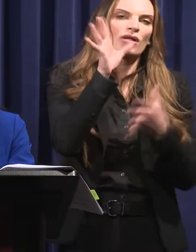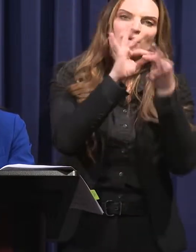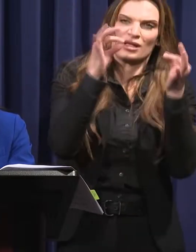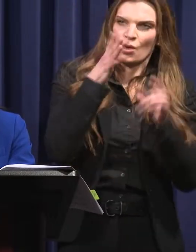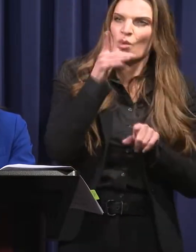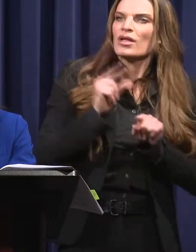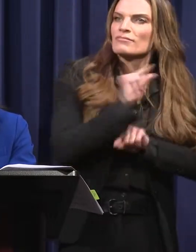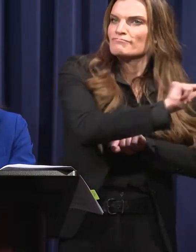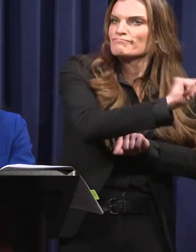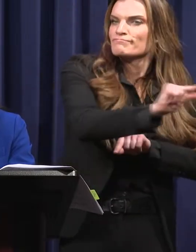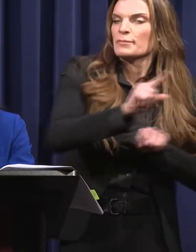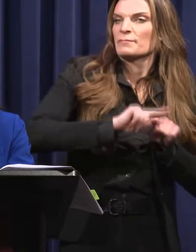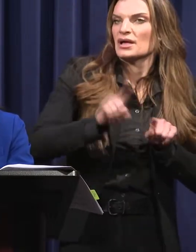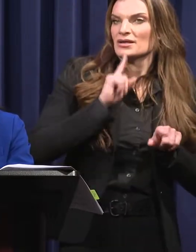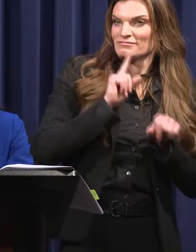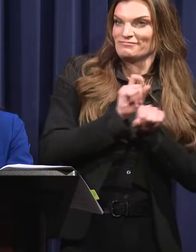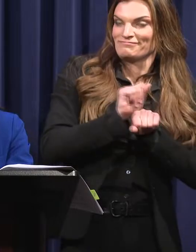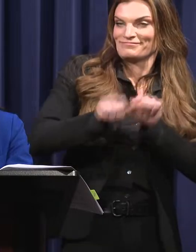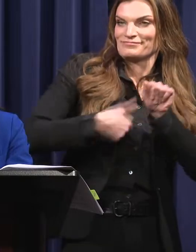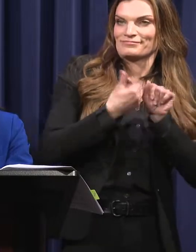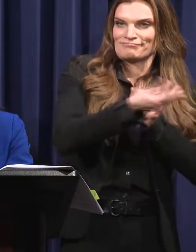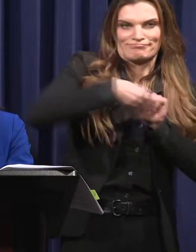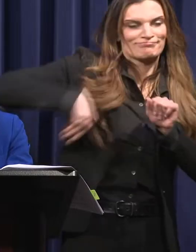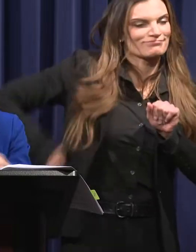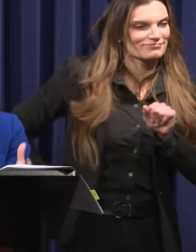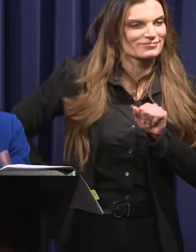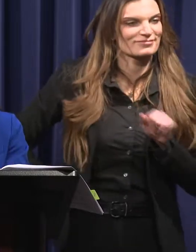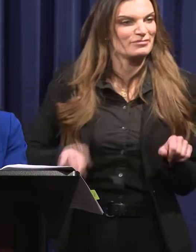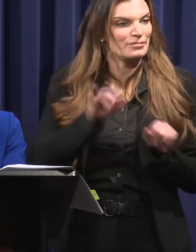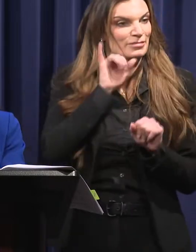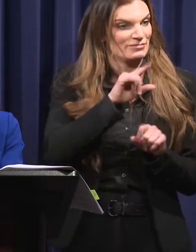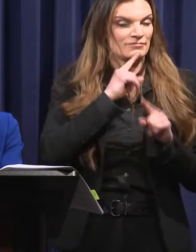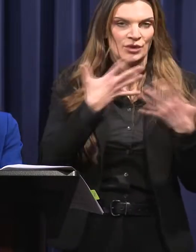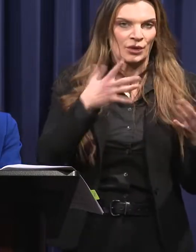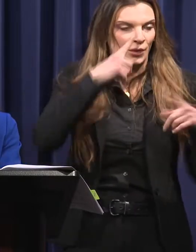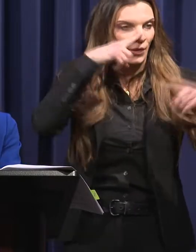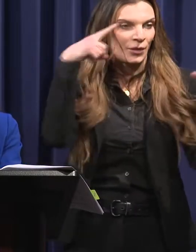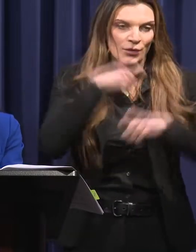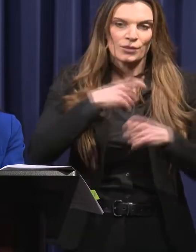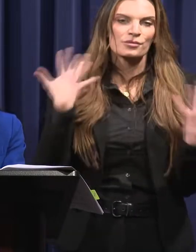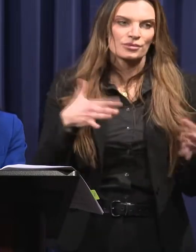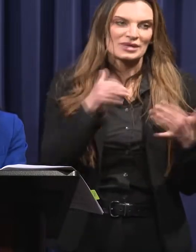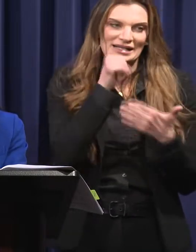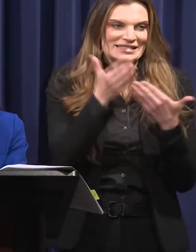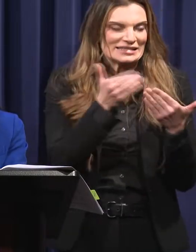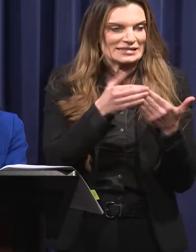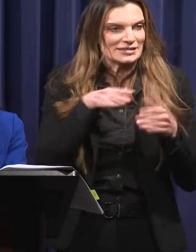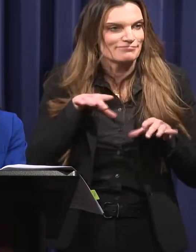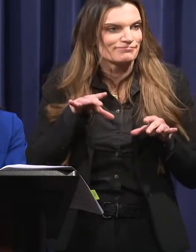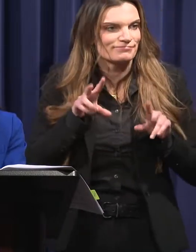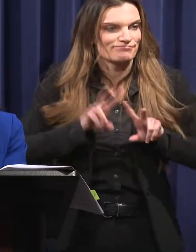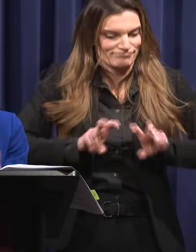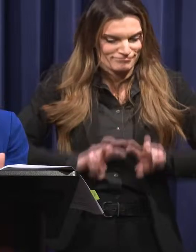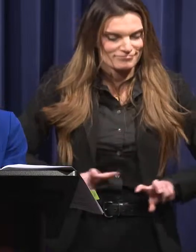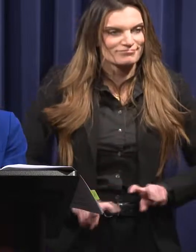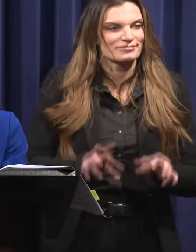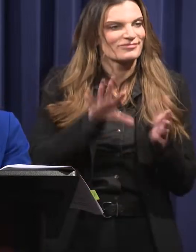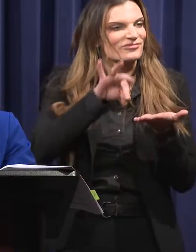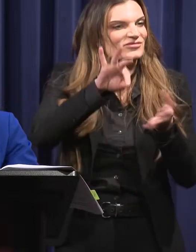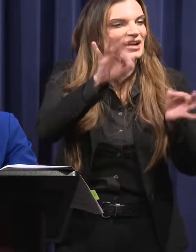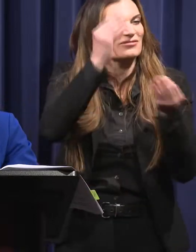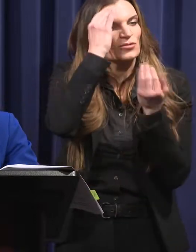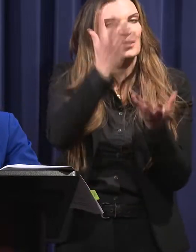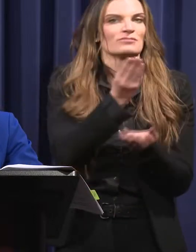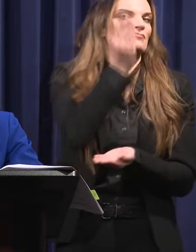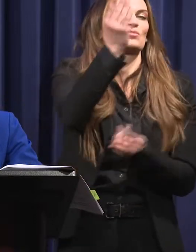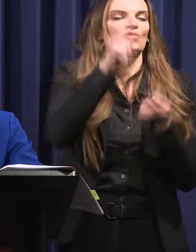these accounts are complex, and it remains difficult sometimes until evidentiary elements are exhibited in open